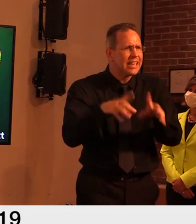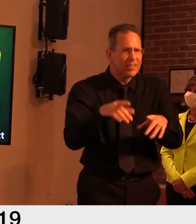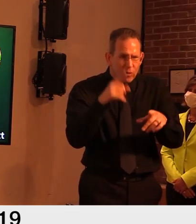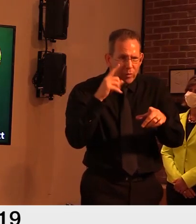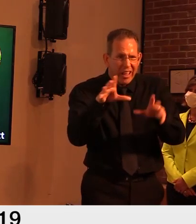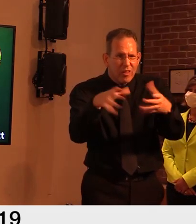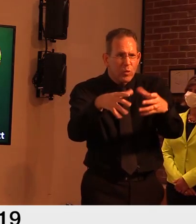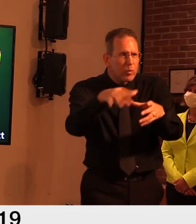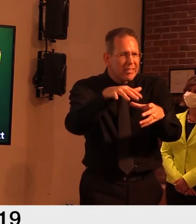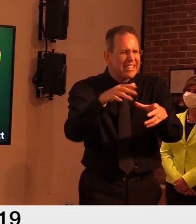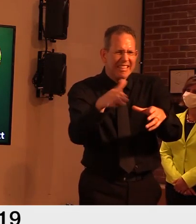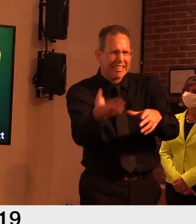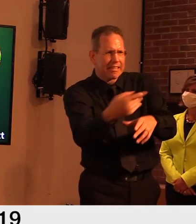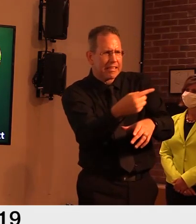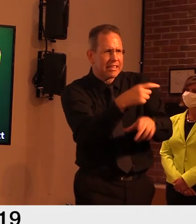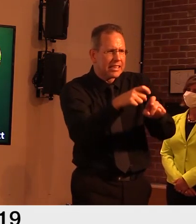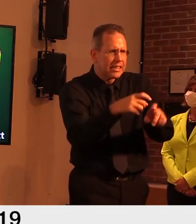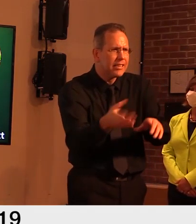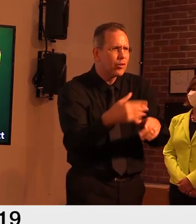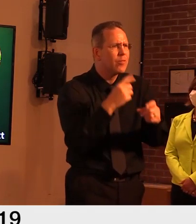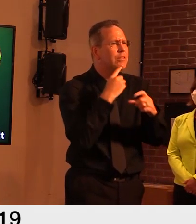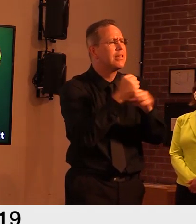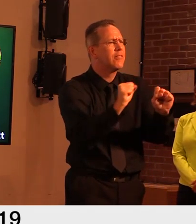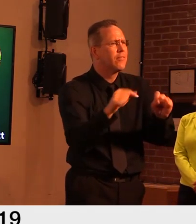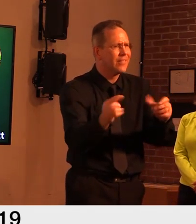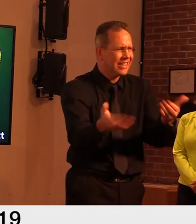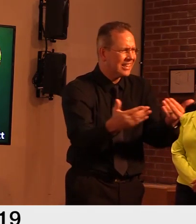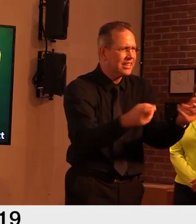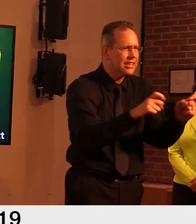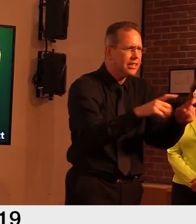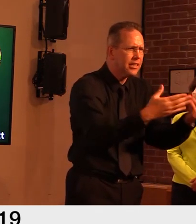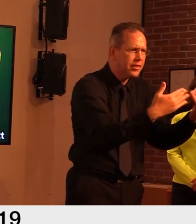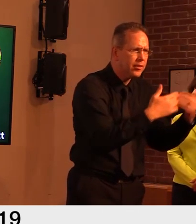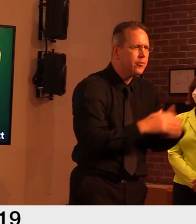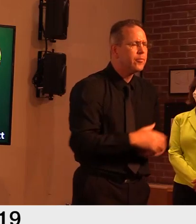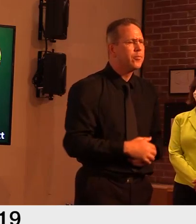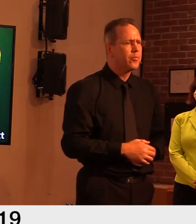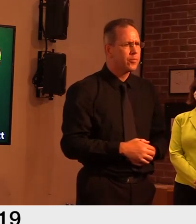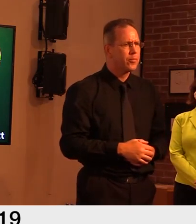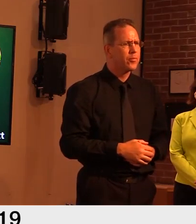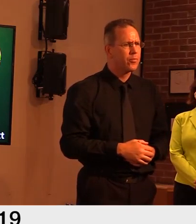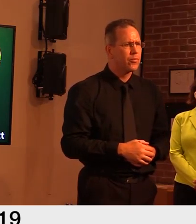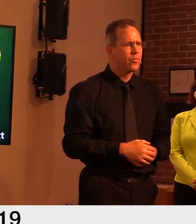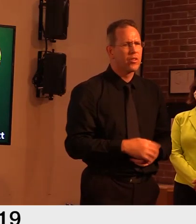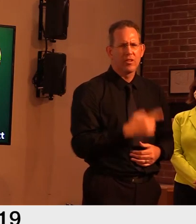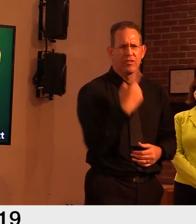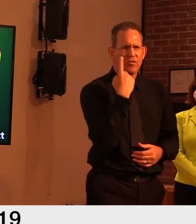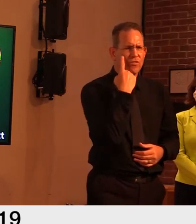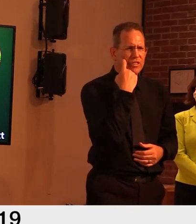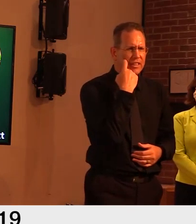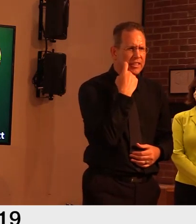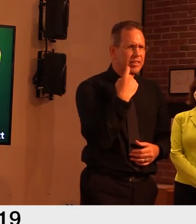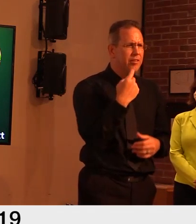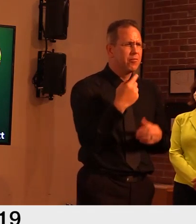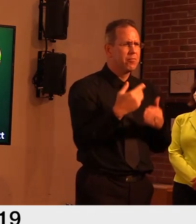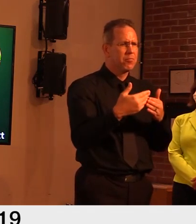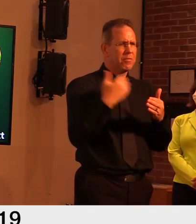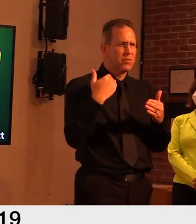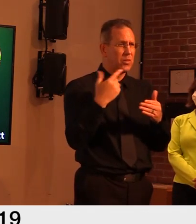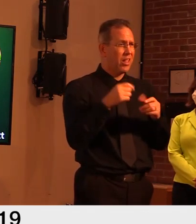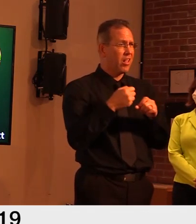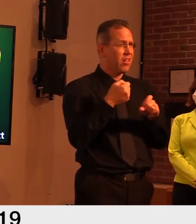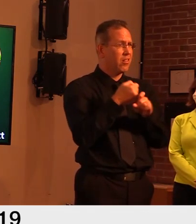over time, everywhere, not just Vermont, we are trying to be very strategic about testing as